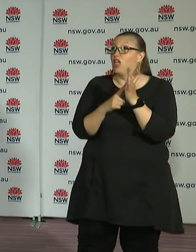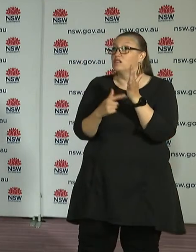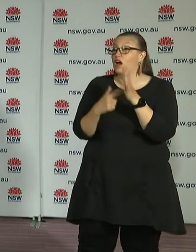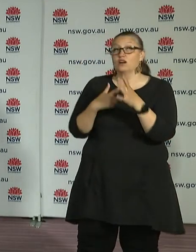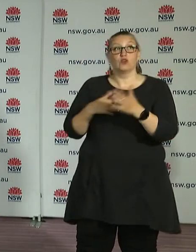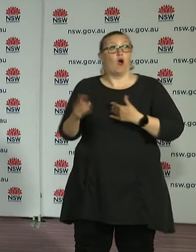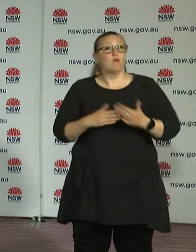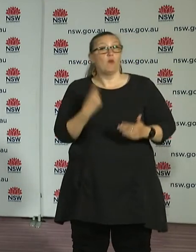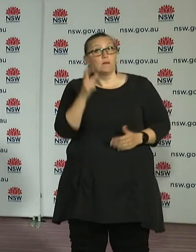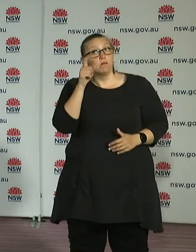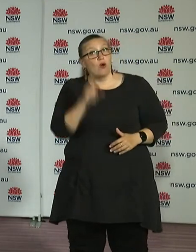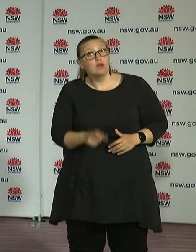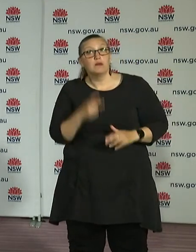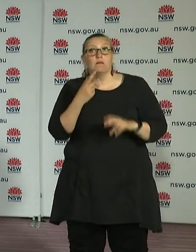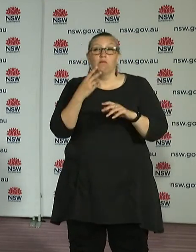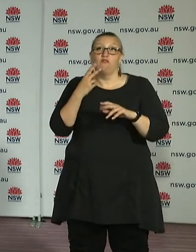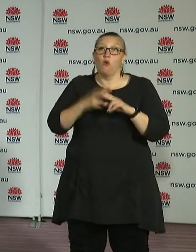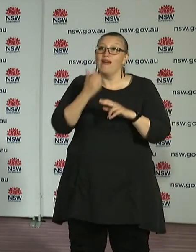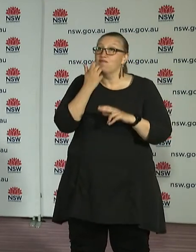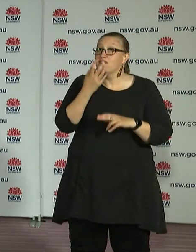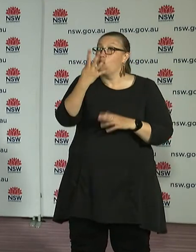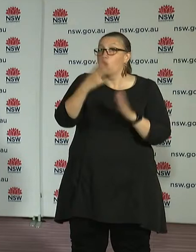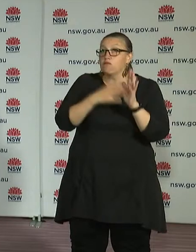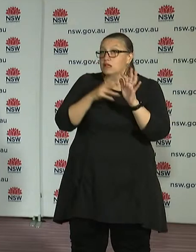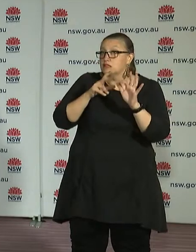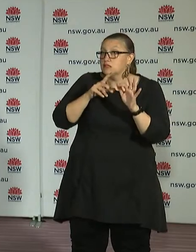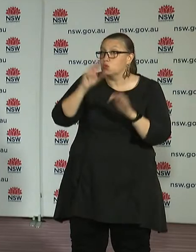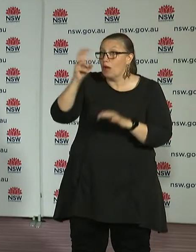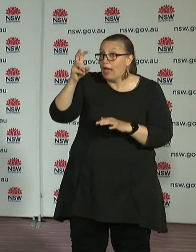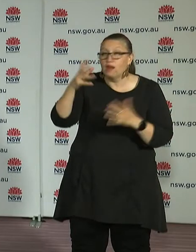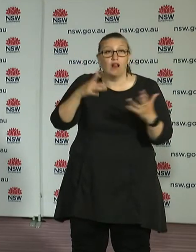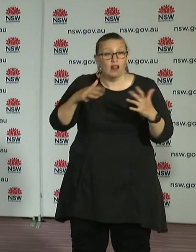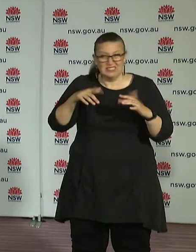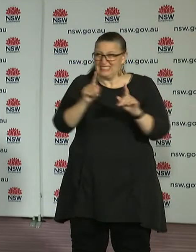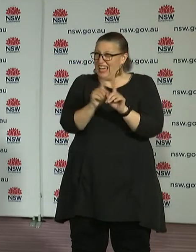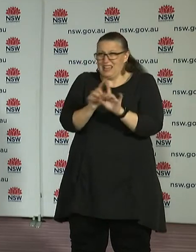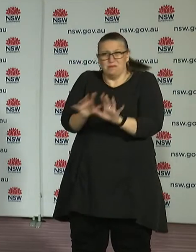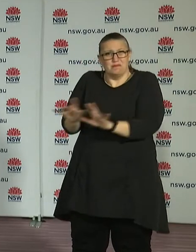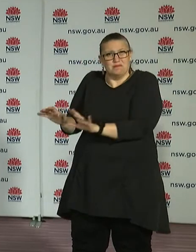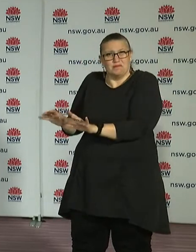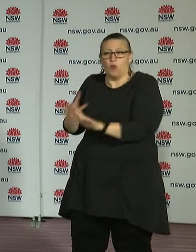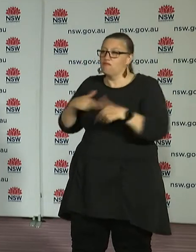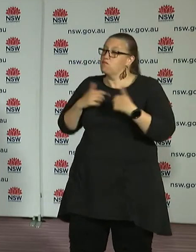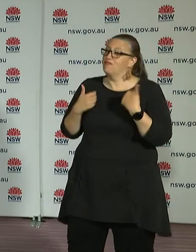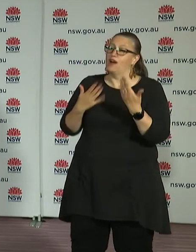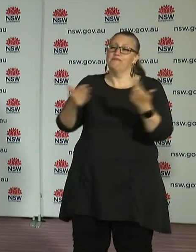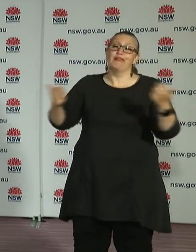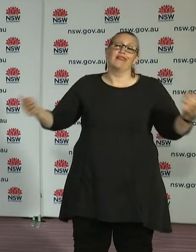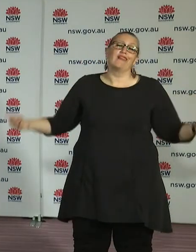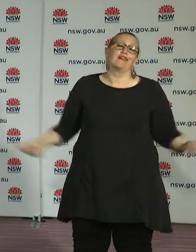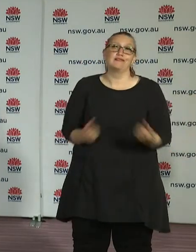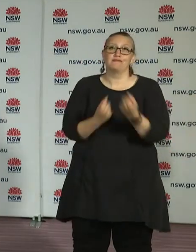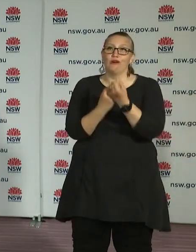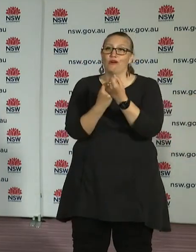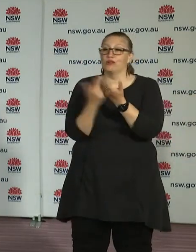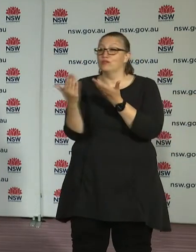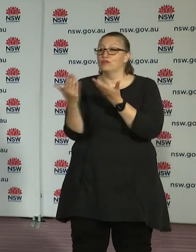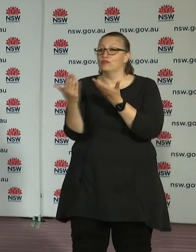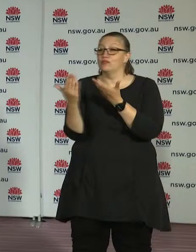The New South Wales government has provided a lot of support through Service New South Wales, whether it's directly interacting with the business or